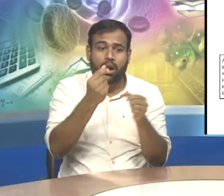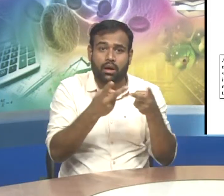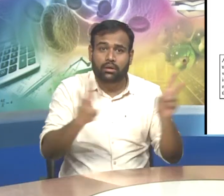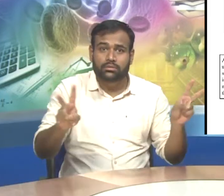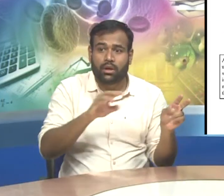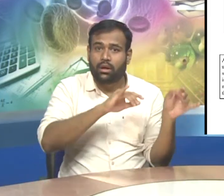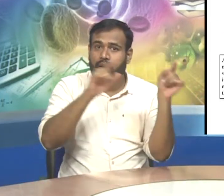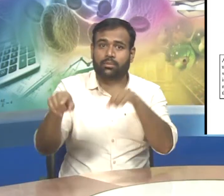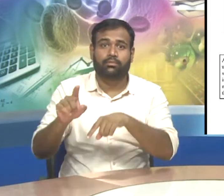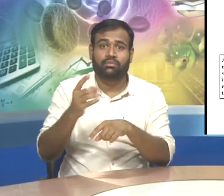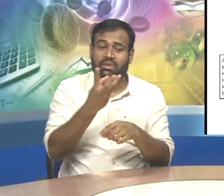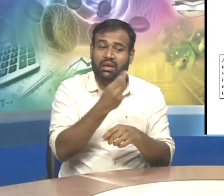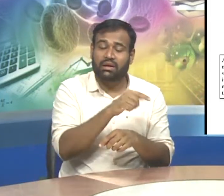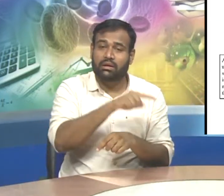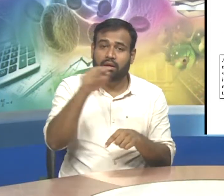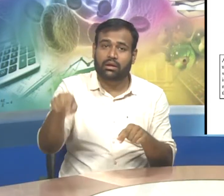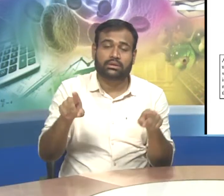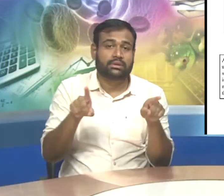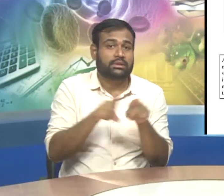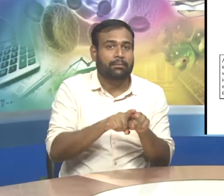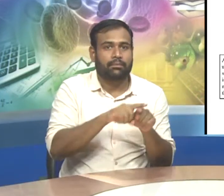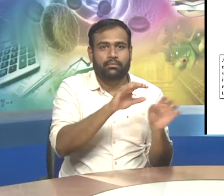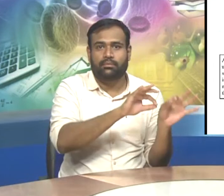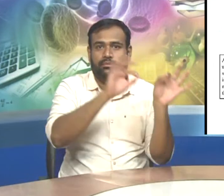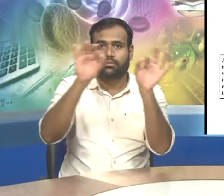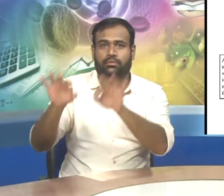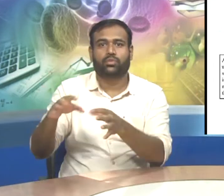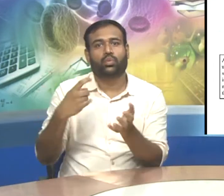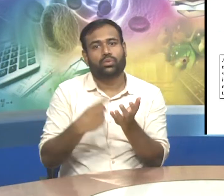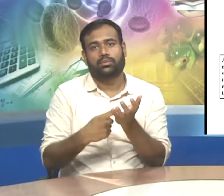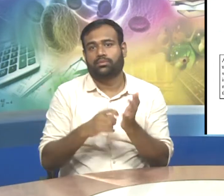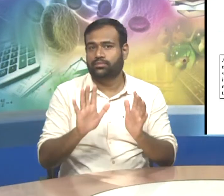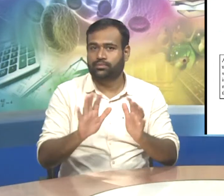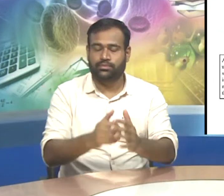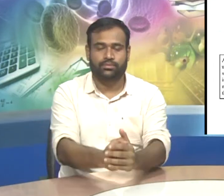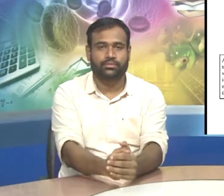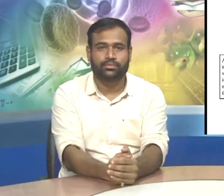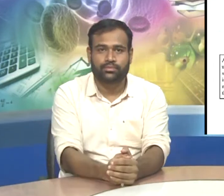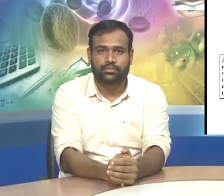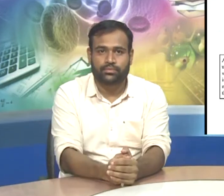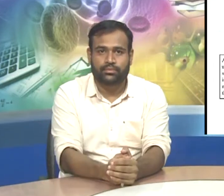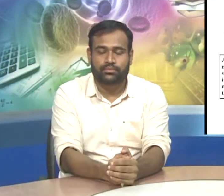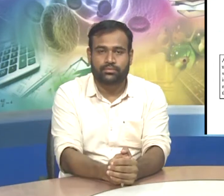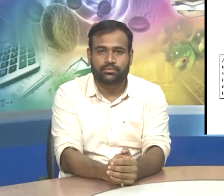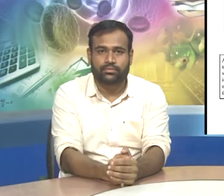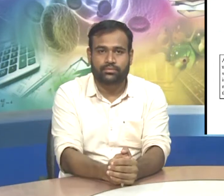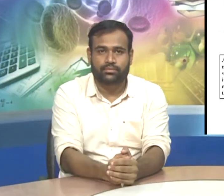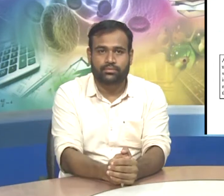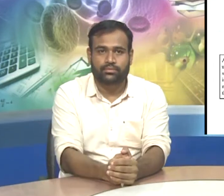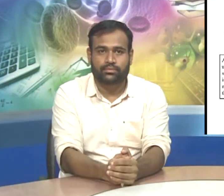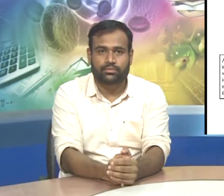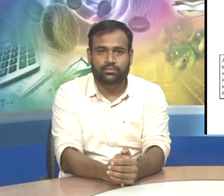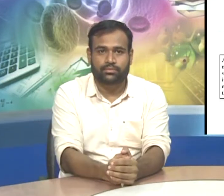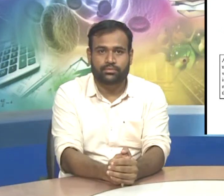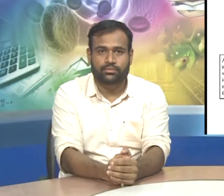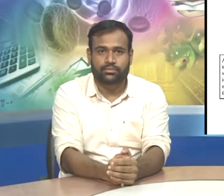which is a type of voting system which is used for elections in which parties can gain seats in proportion of